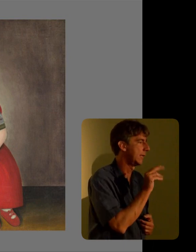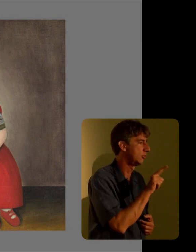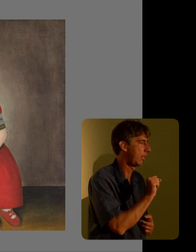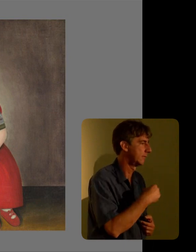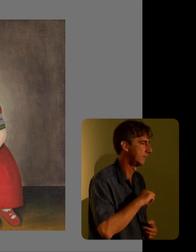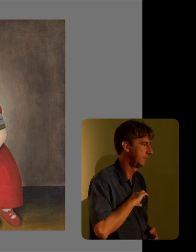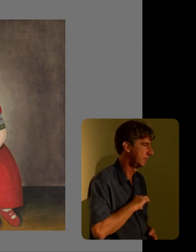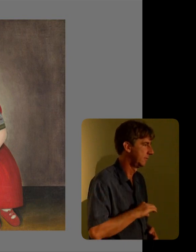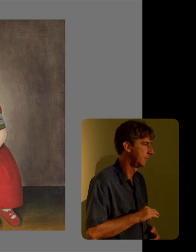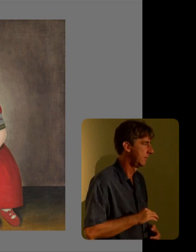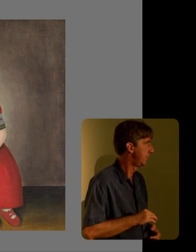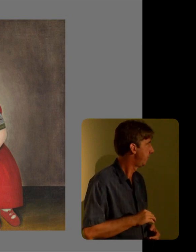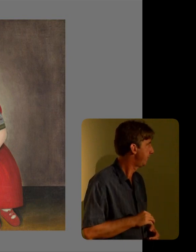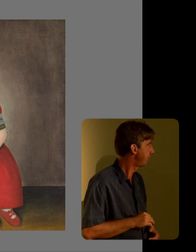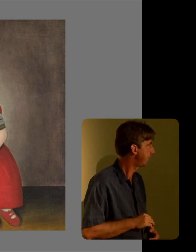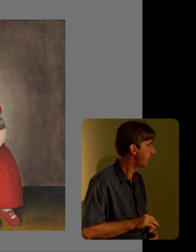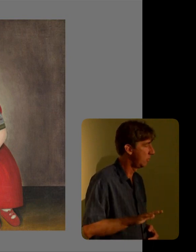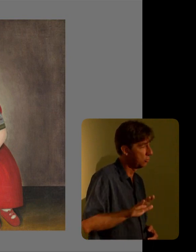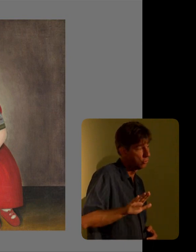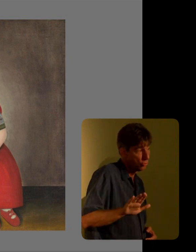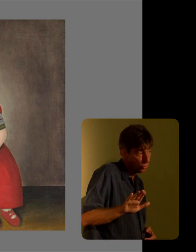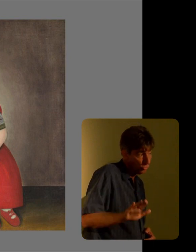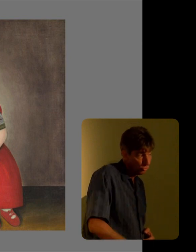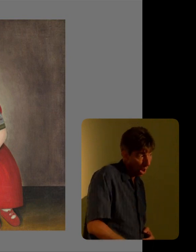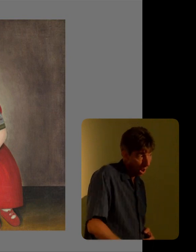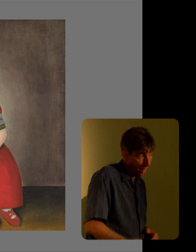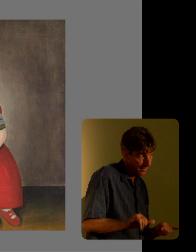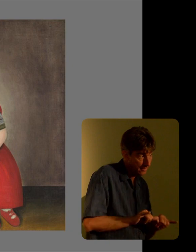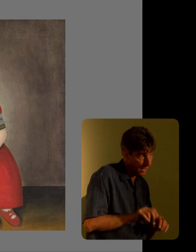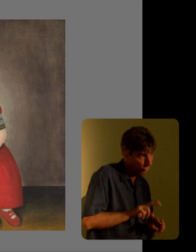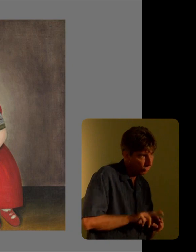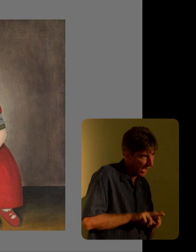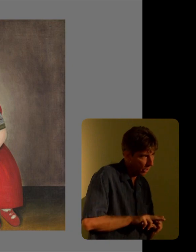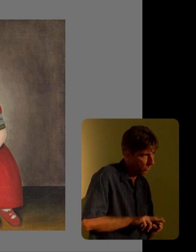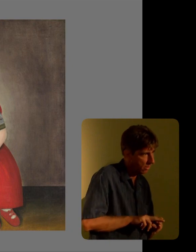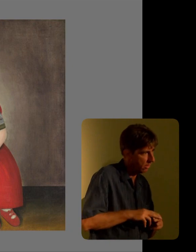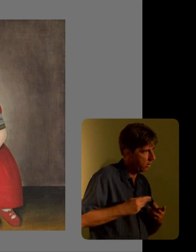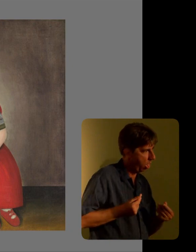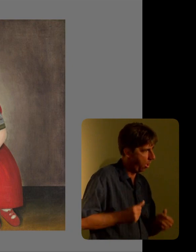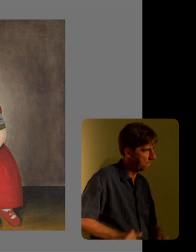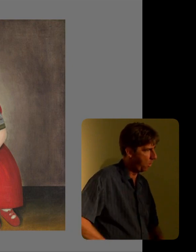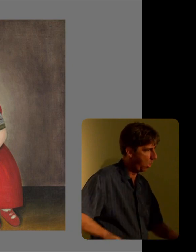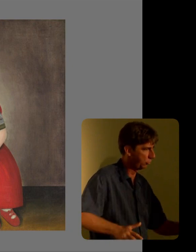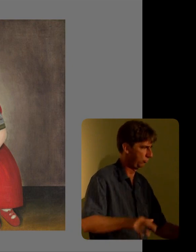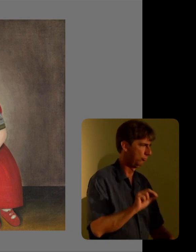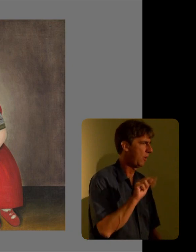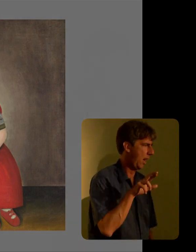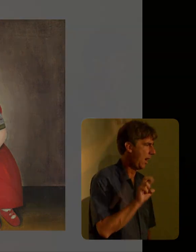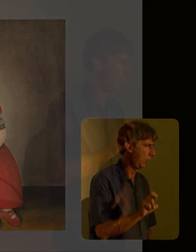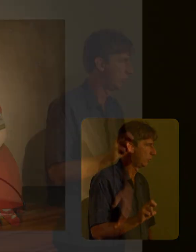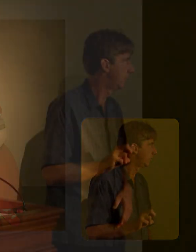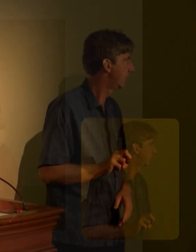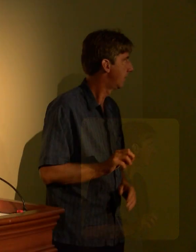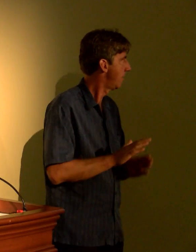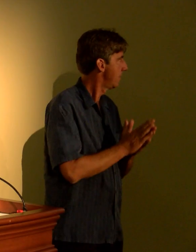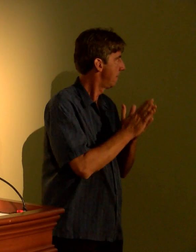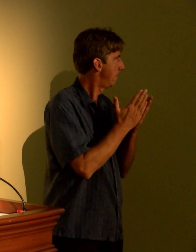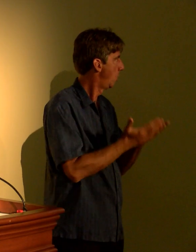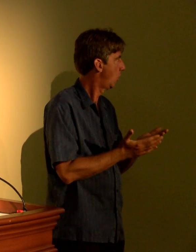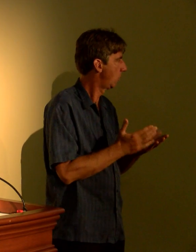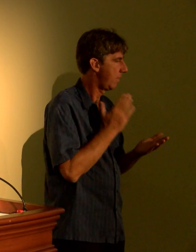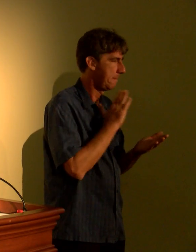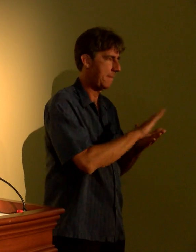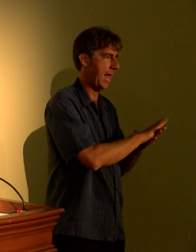rarely depicted upholstered child's chair. The book is very interesting with a marbleized paper.